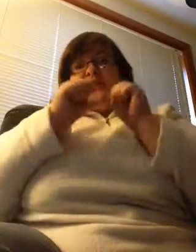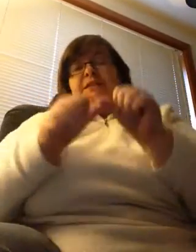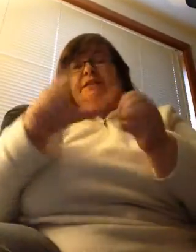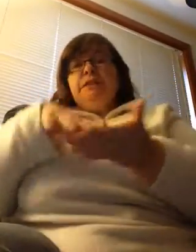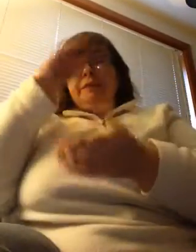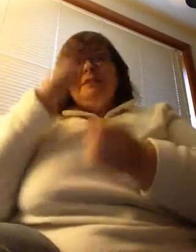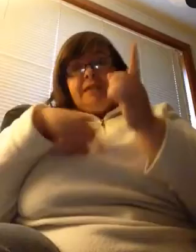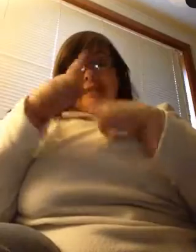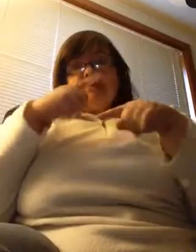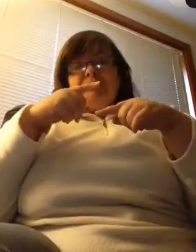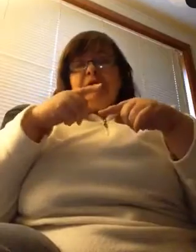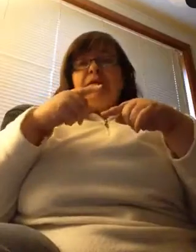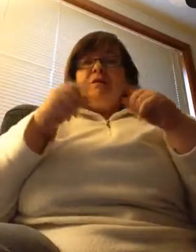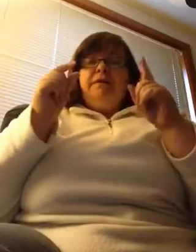continually learning sign.